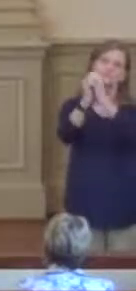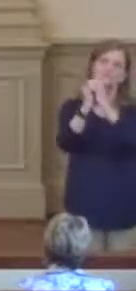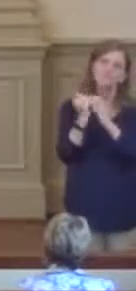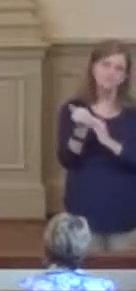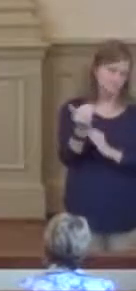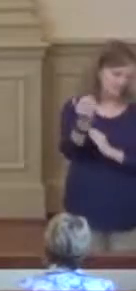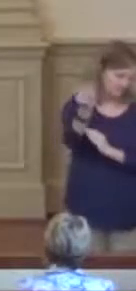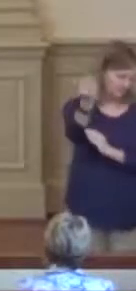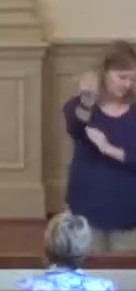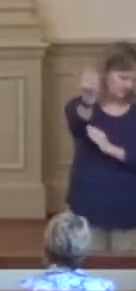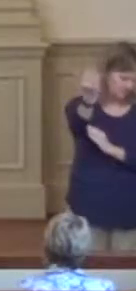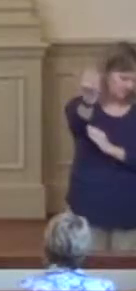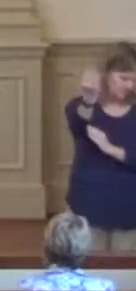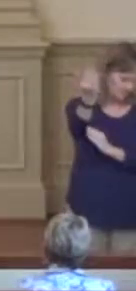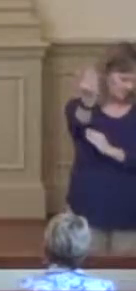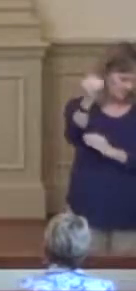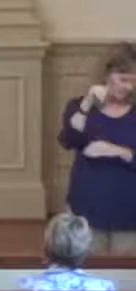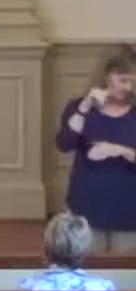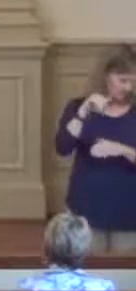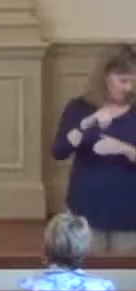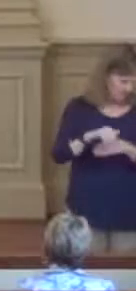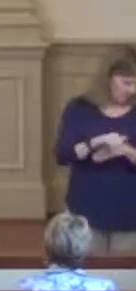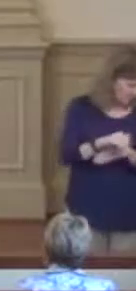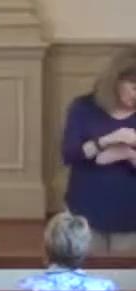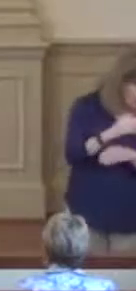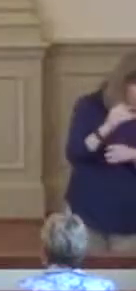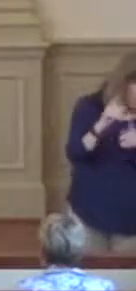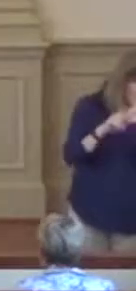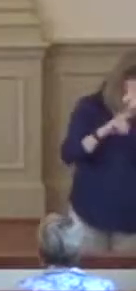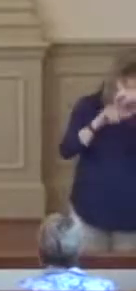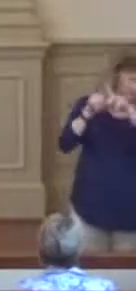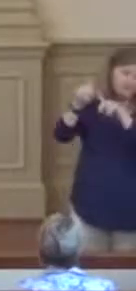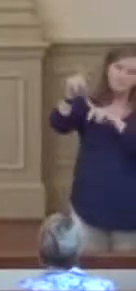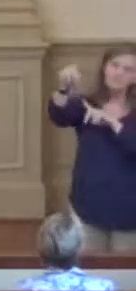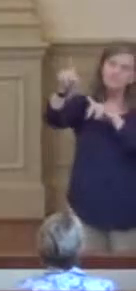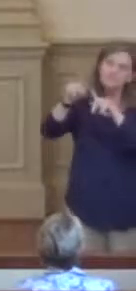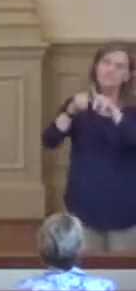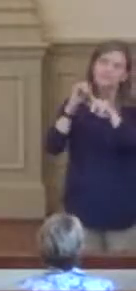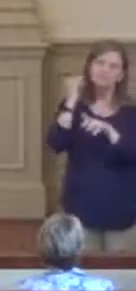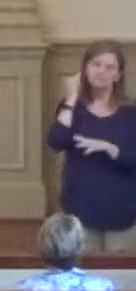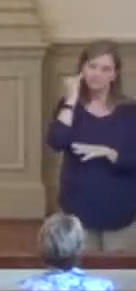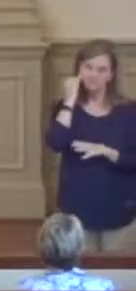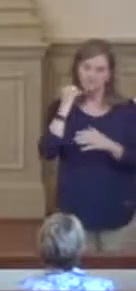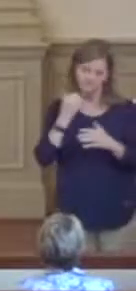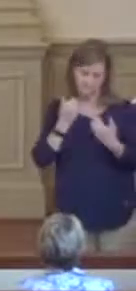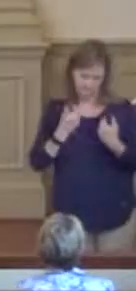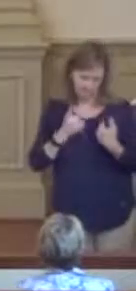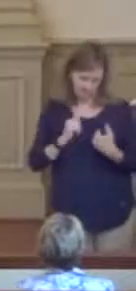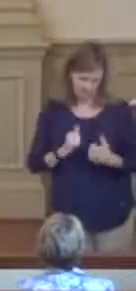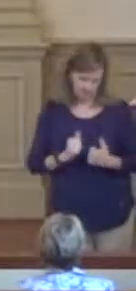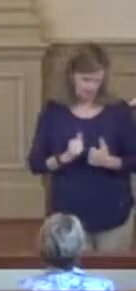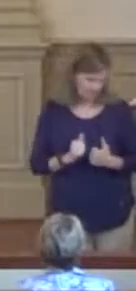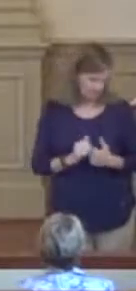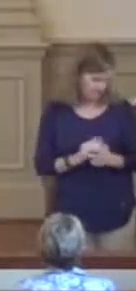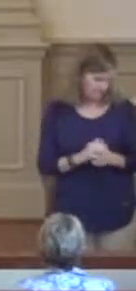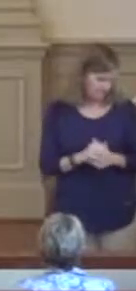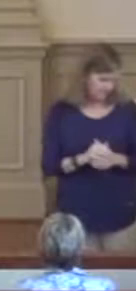you in the stars. If I could,